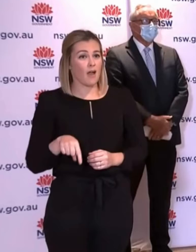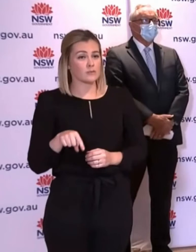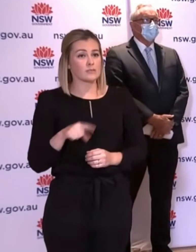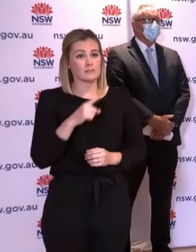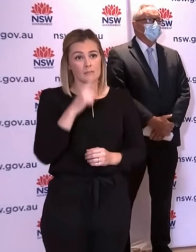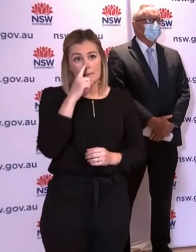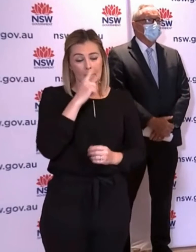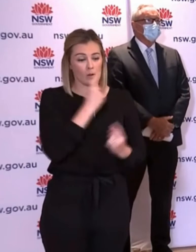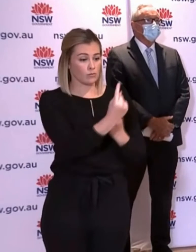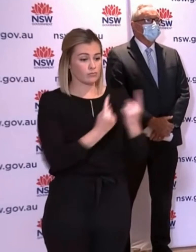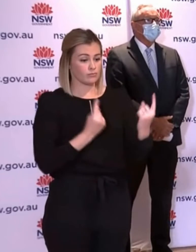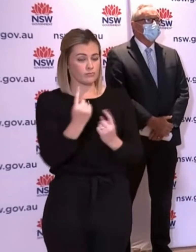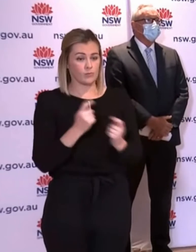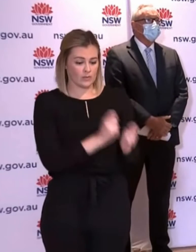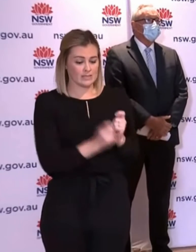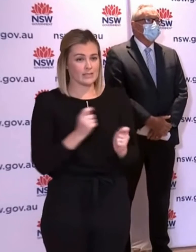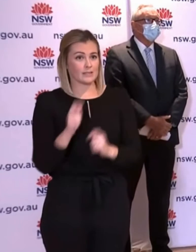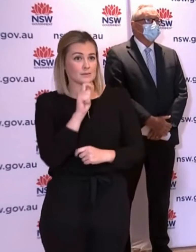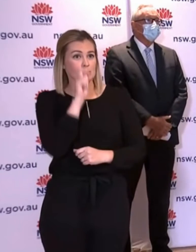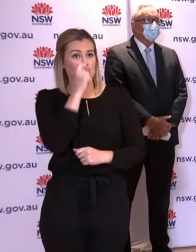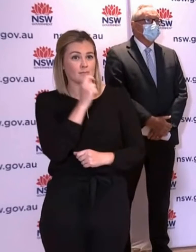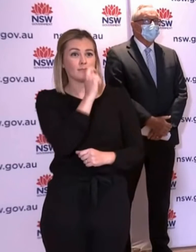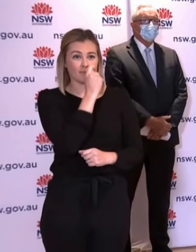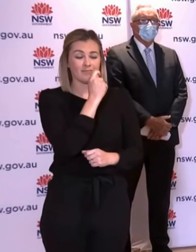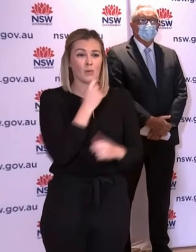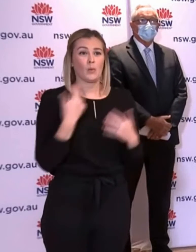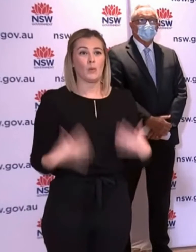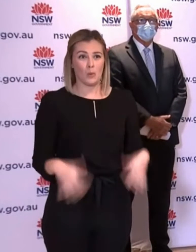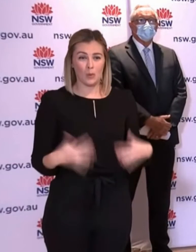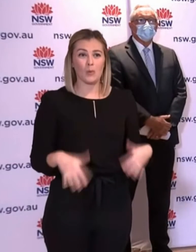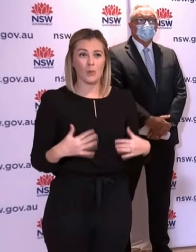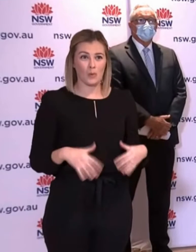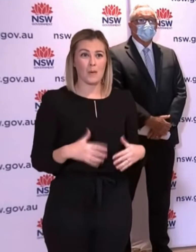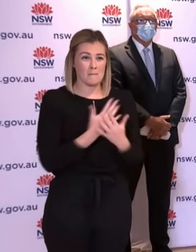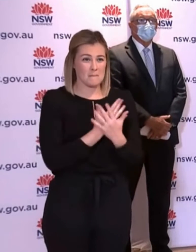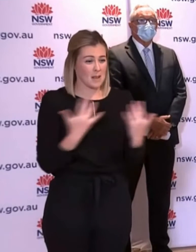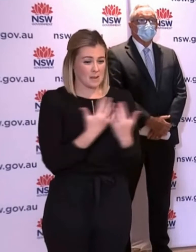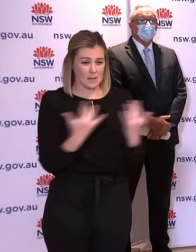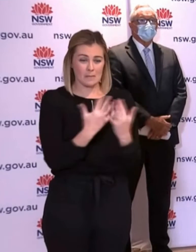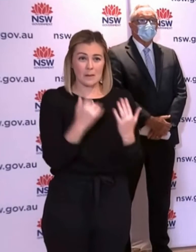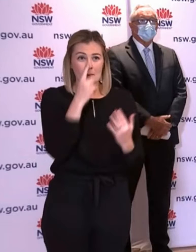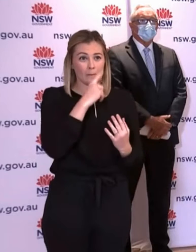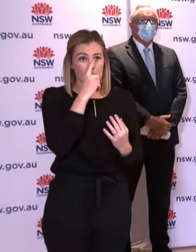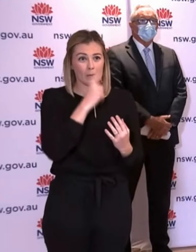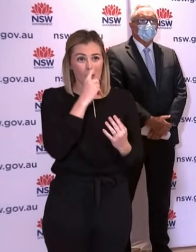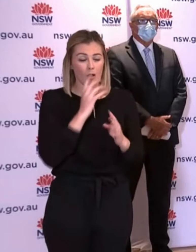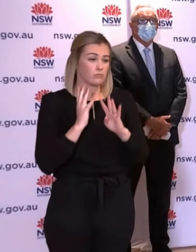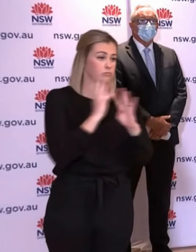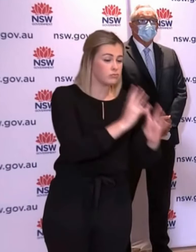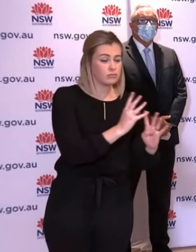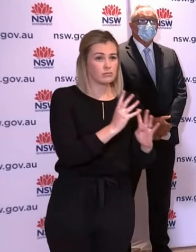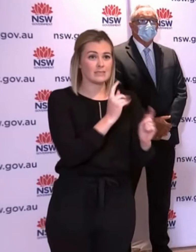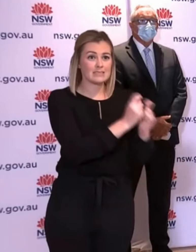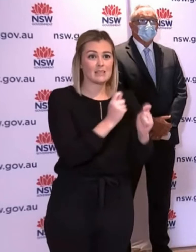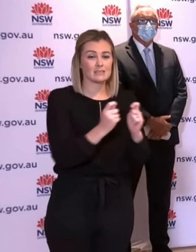206,193 tests reported, and as I'm sure you'll agree, that's a very large number. And part of the reason for that large